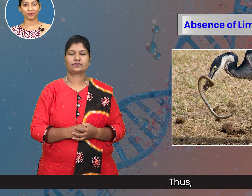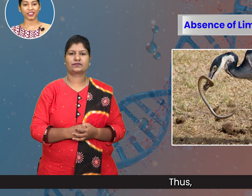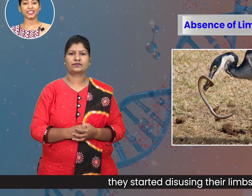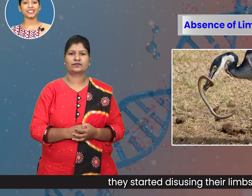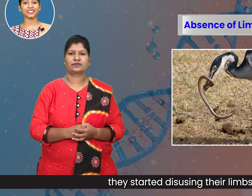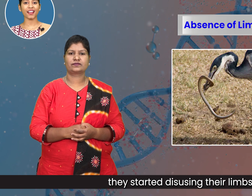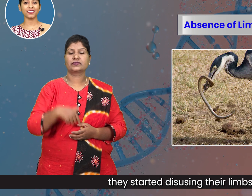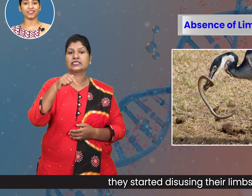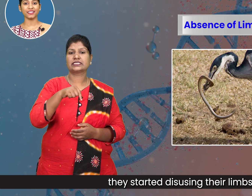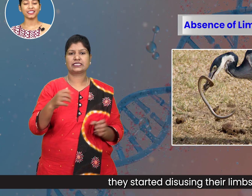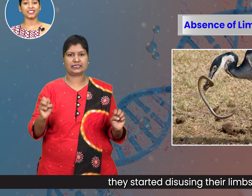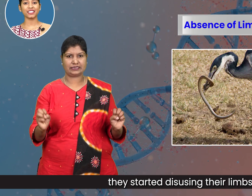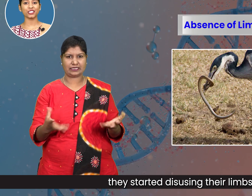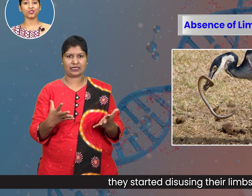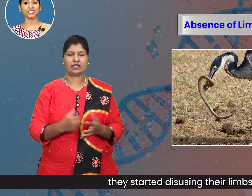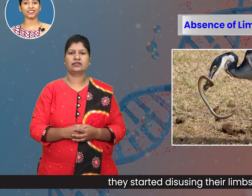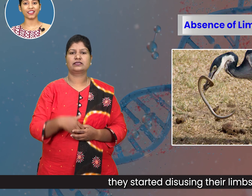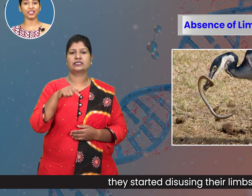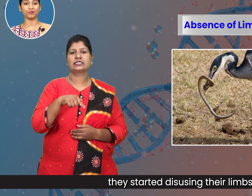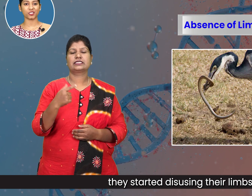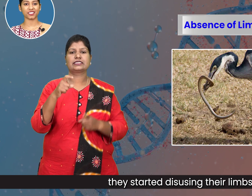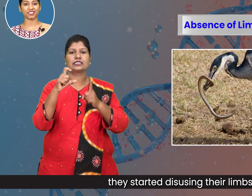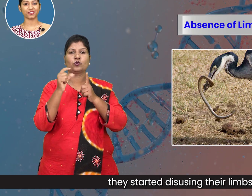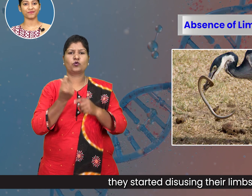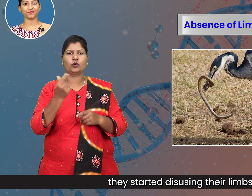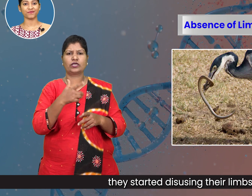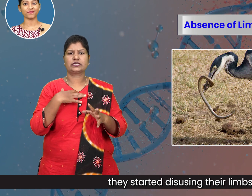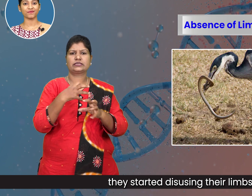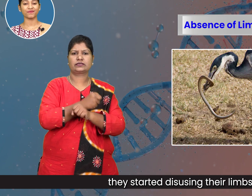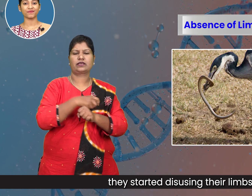Thus, they started disusing their limbs.